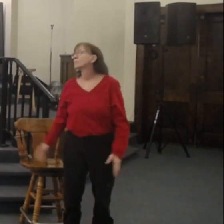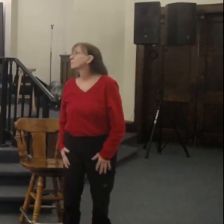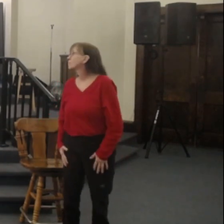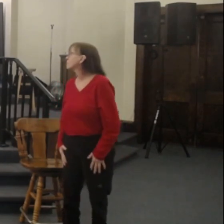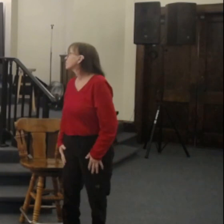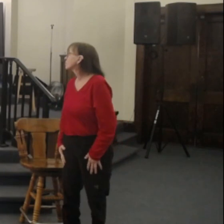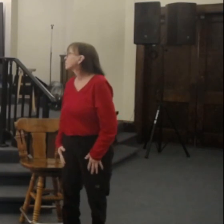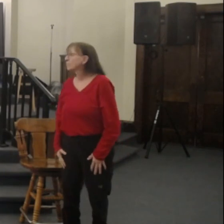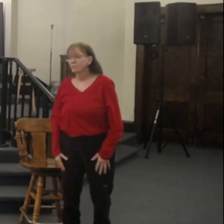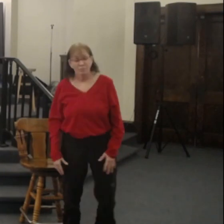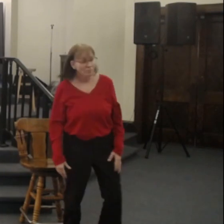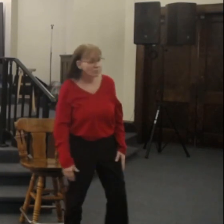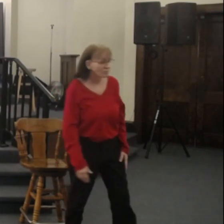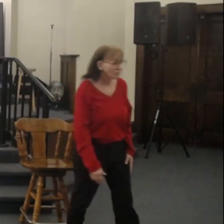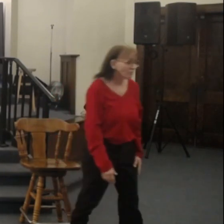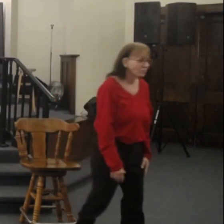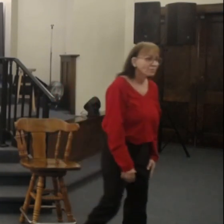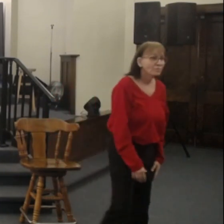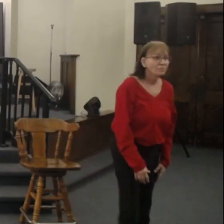Amen. Yes.